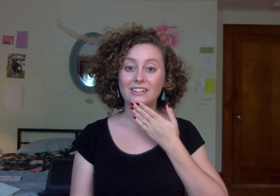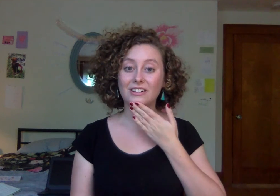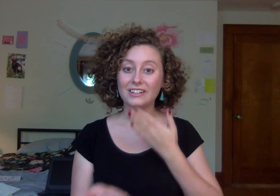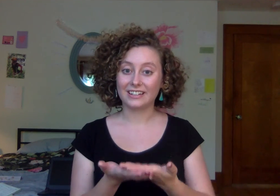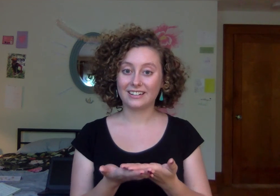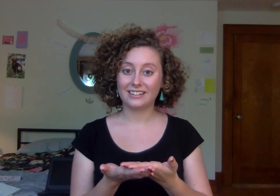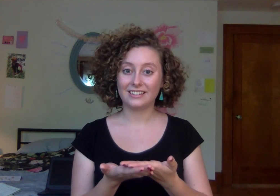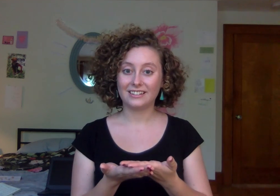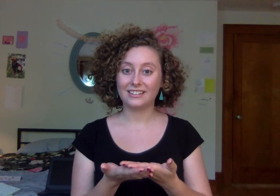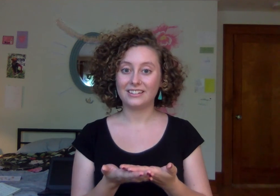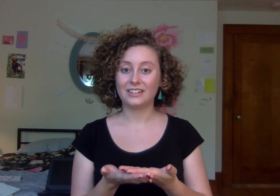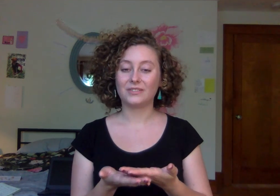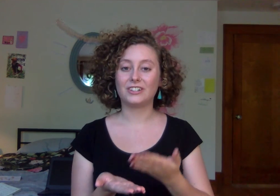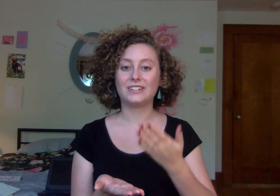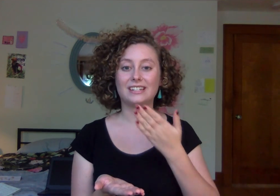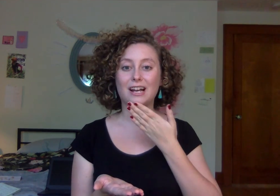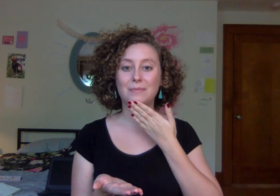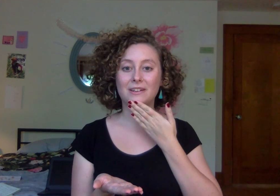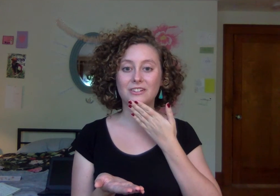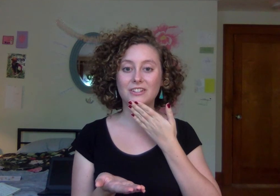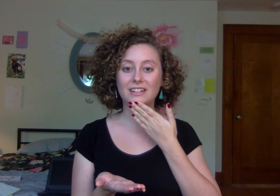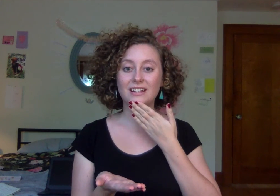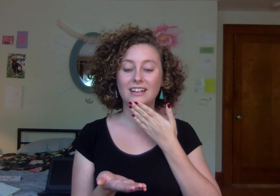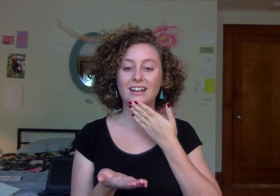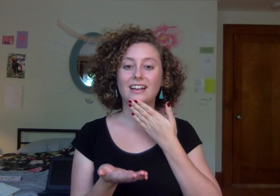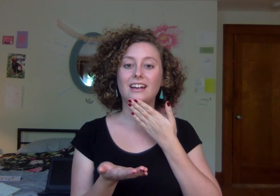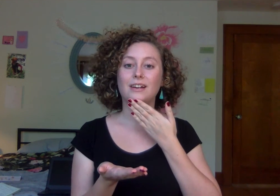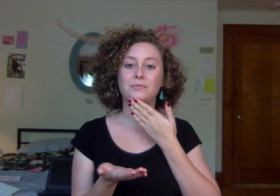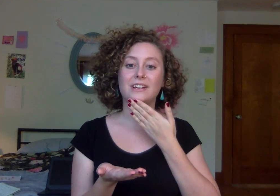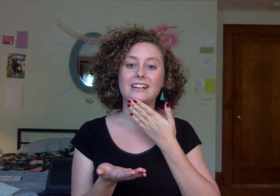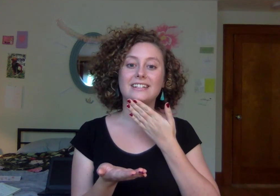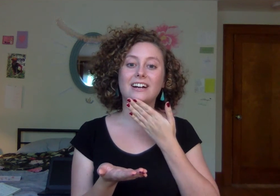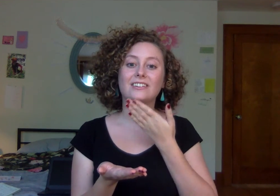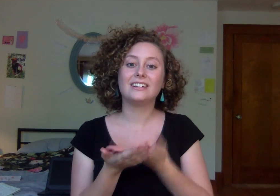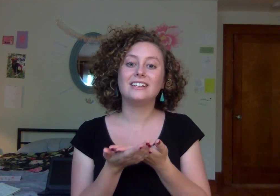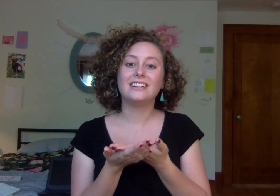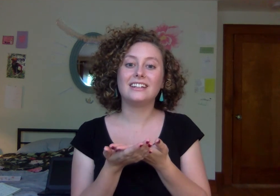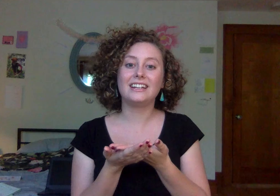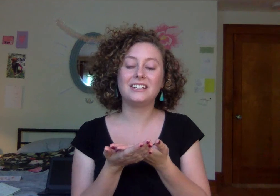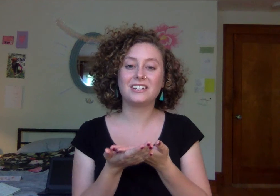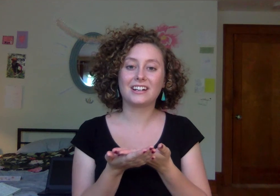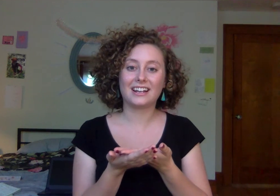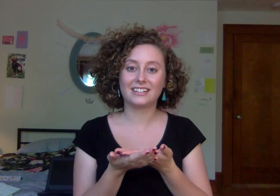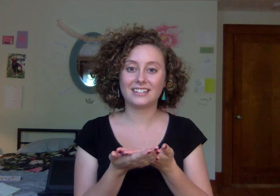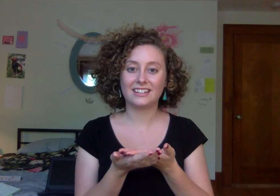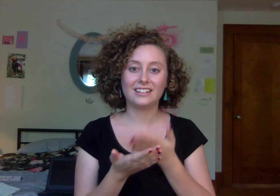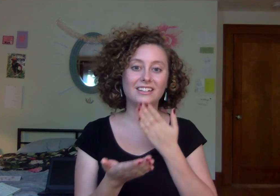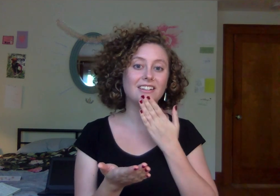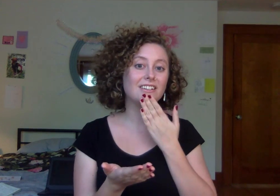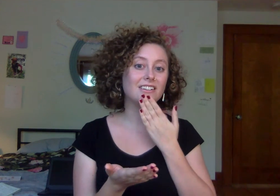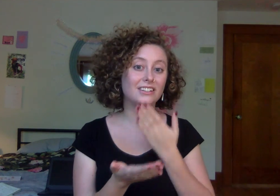good, which is tapping your chin and bringing it down into your hand.